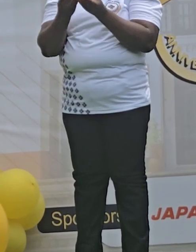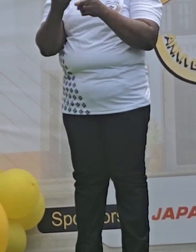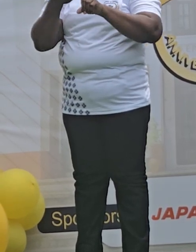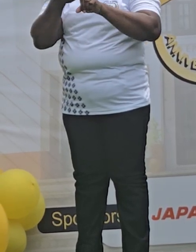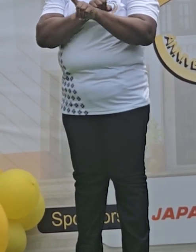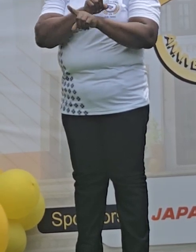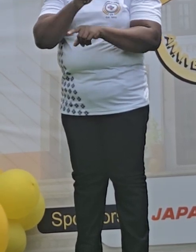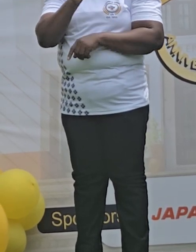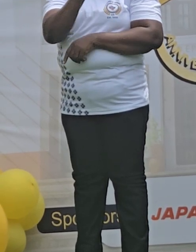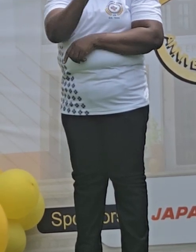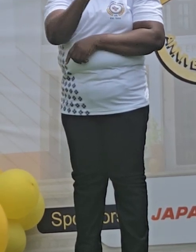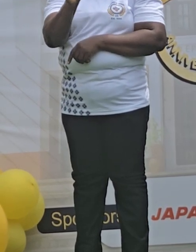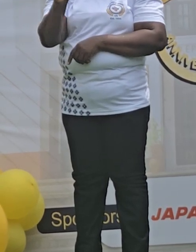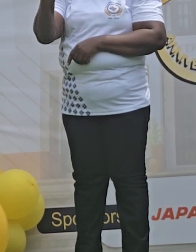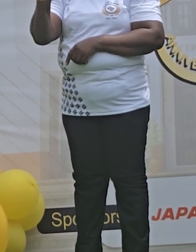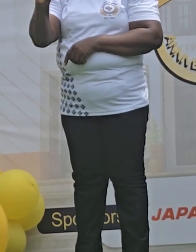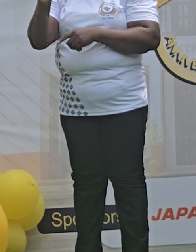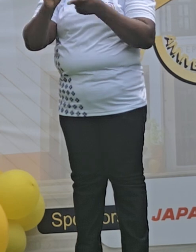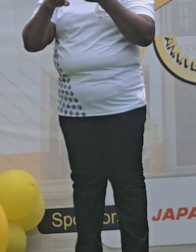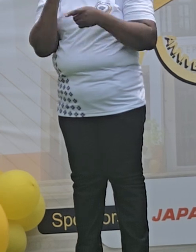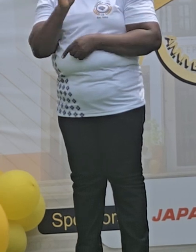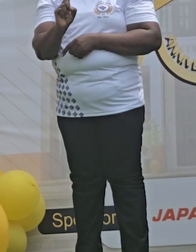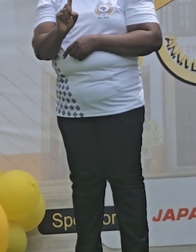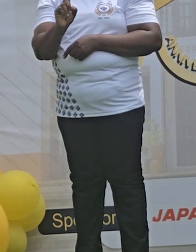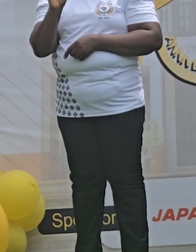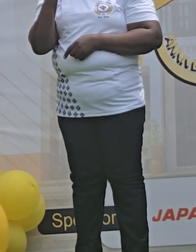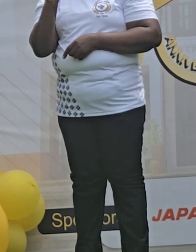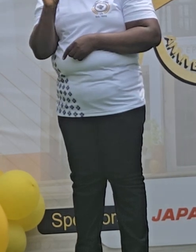from 1950 to